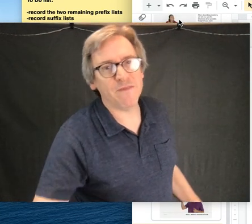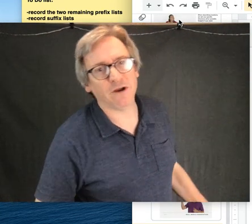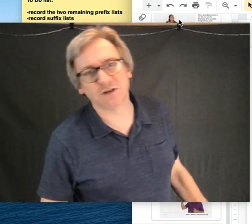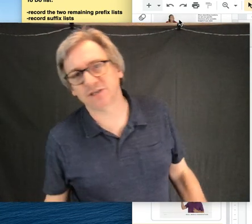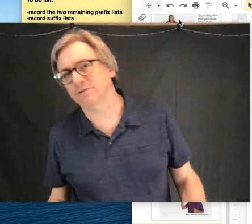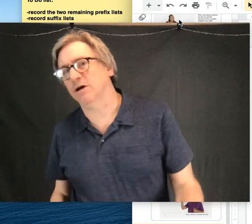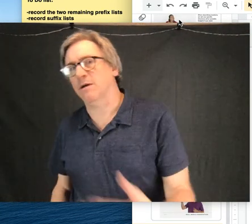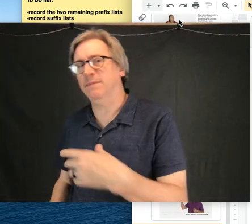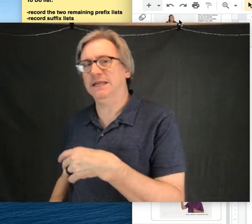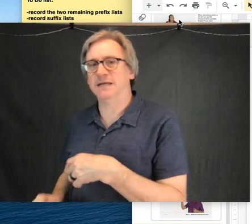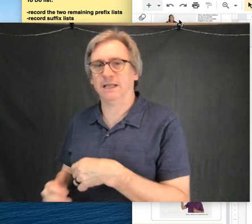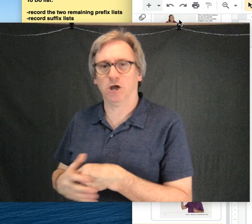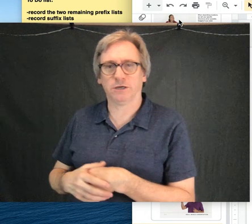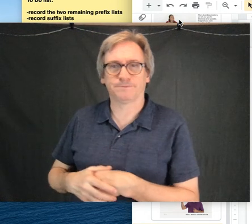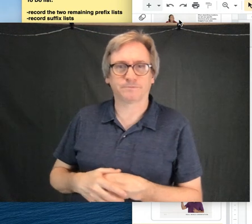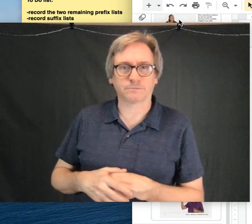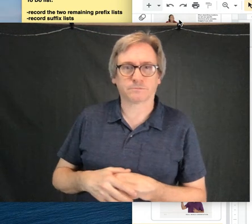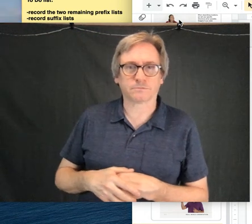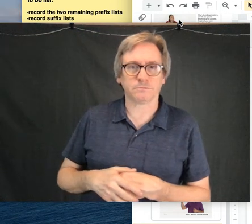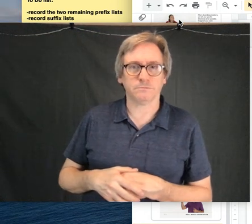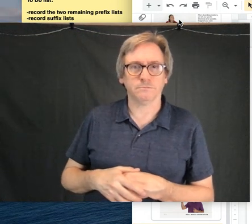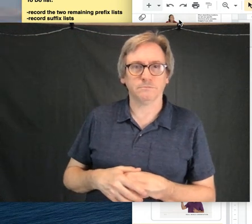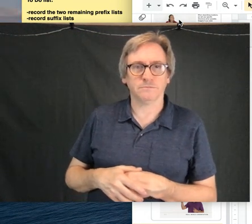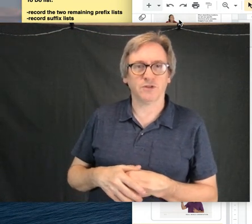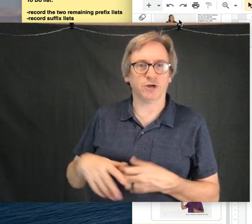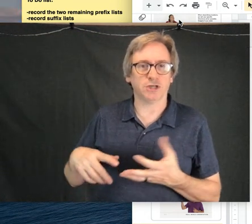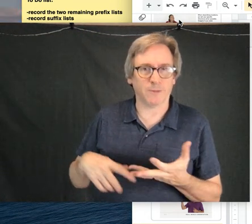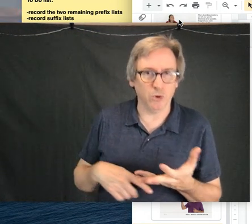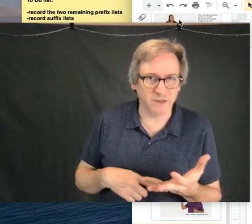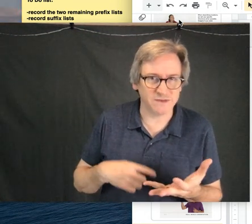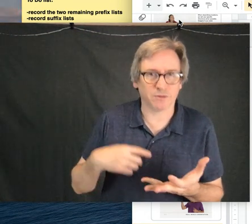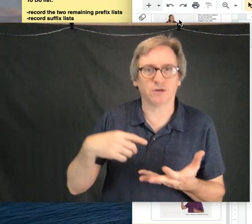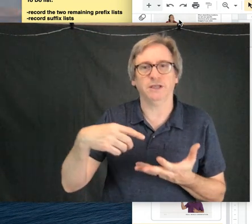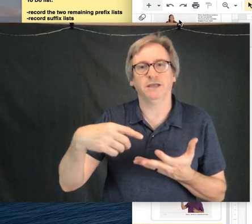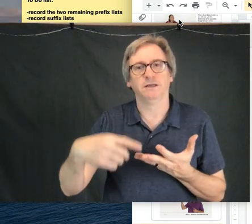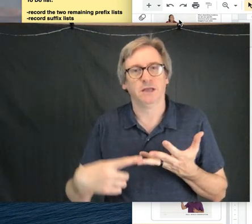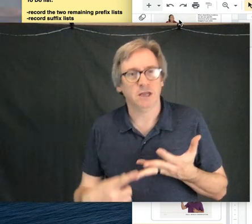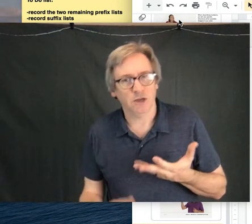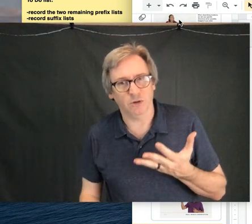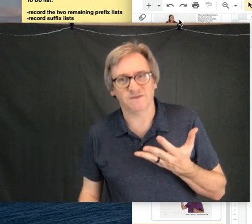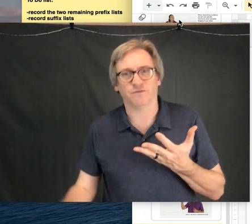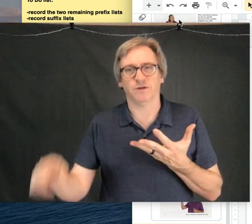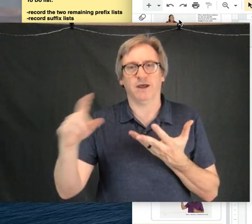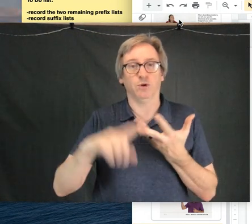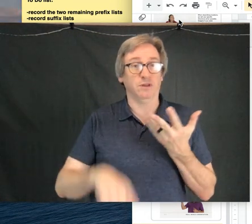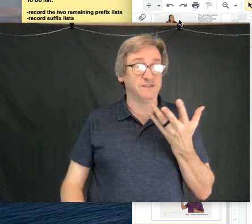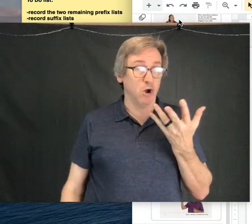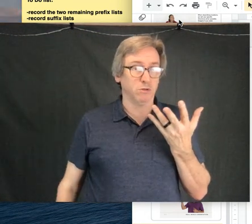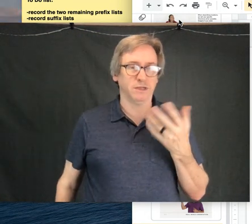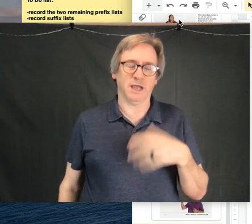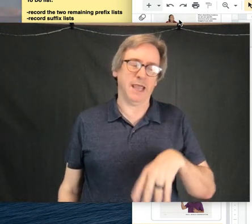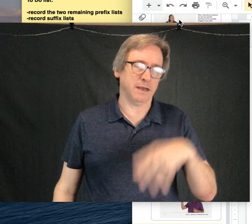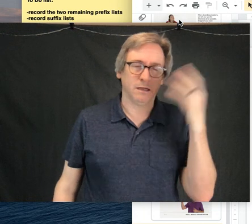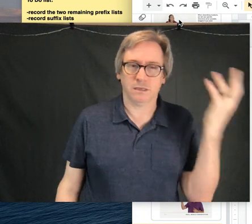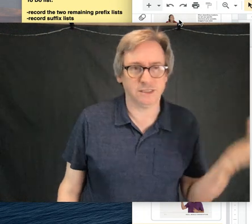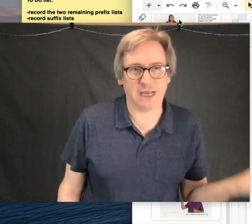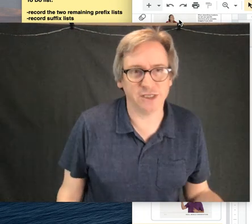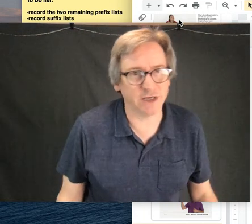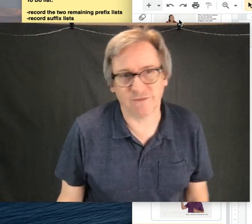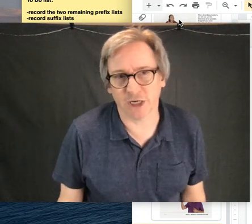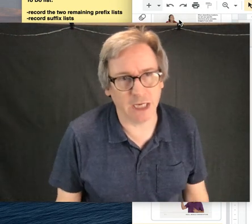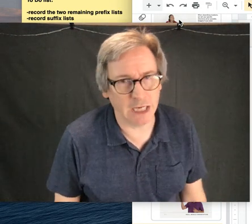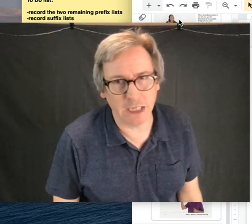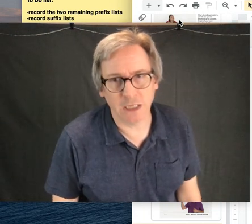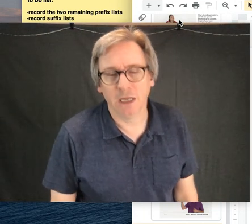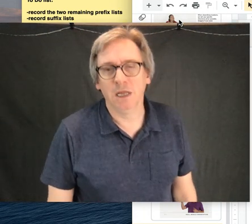And then there's mini dialogue. They're going to talk about who lives in Berkeley, who lives in Fremont, who lives in Oakland. Again, signs